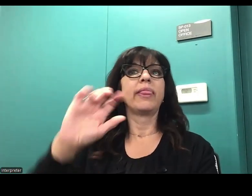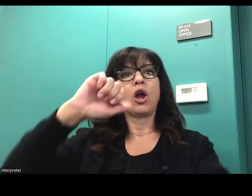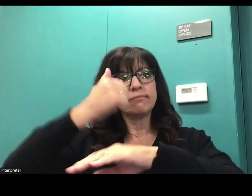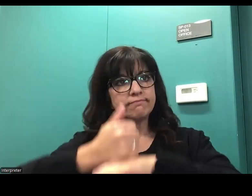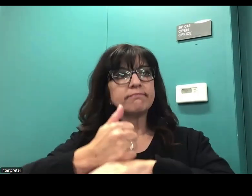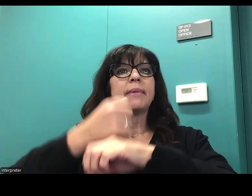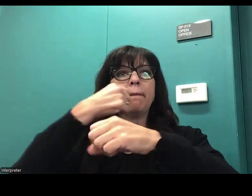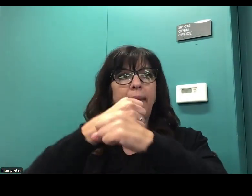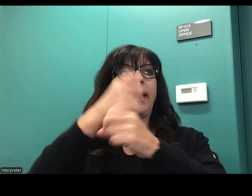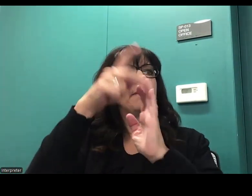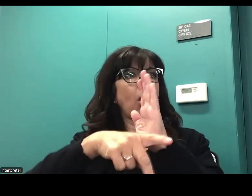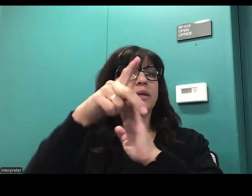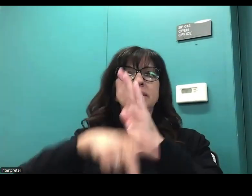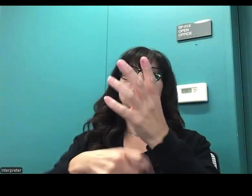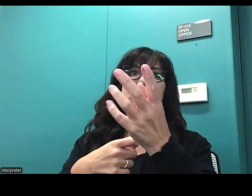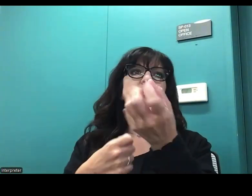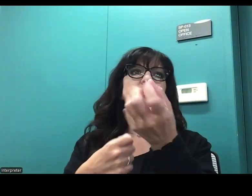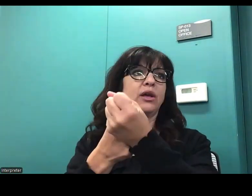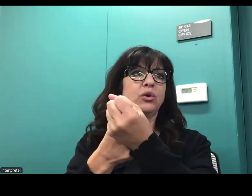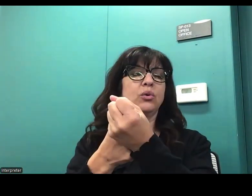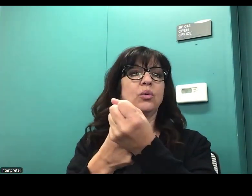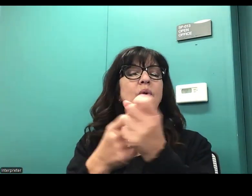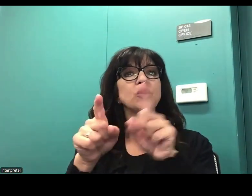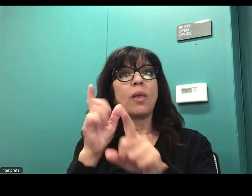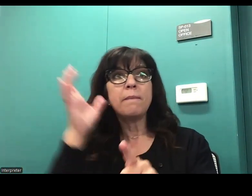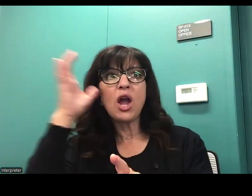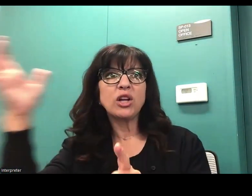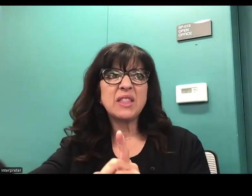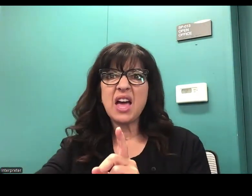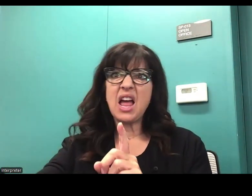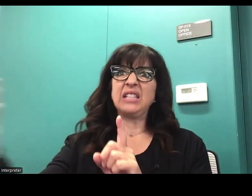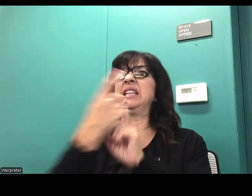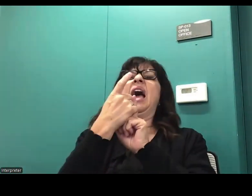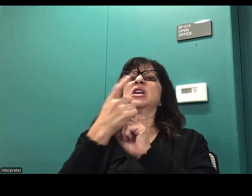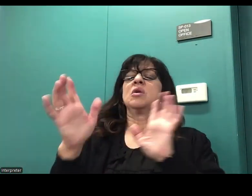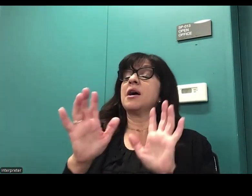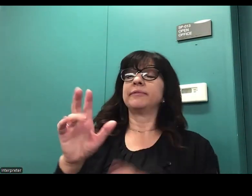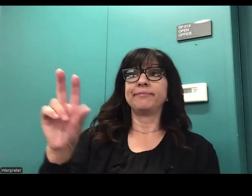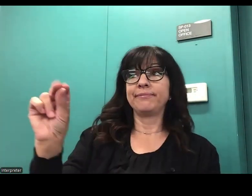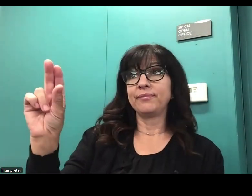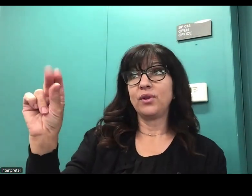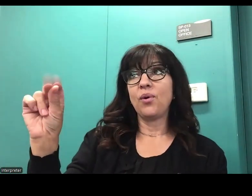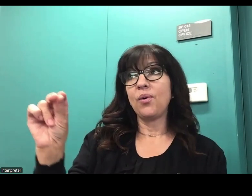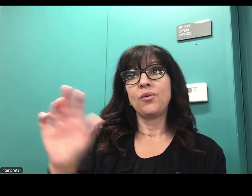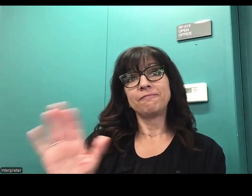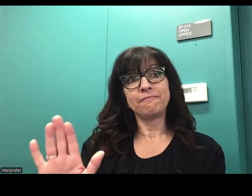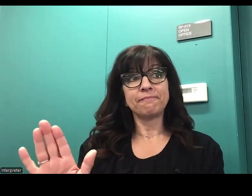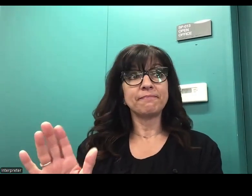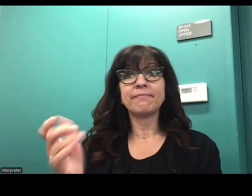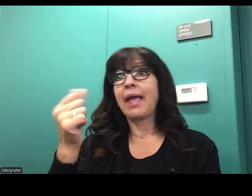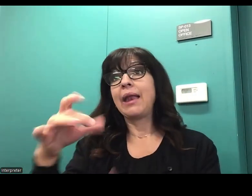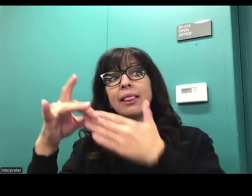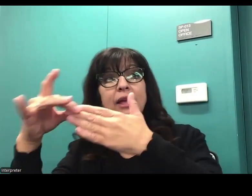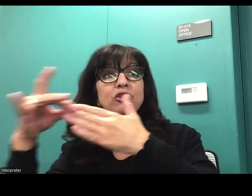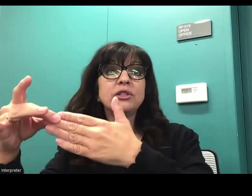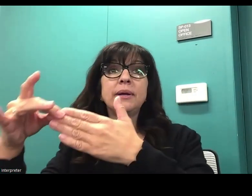policies that are going to back you up. So those parents that come after you, they're going to say, no. Like any leadership theory,